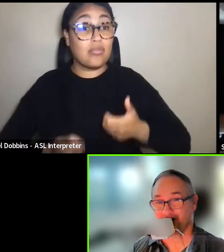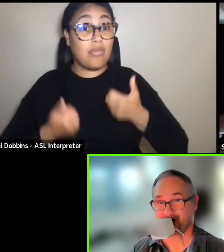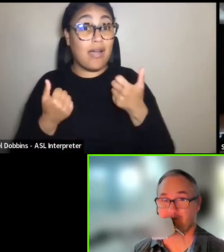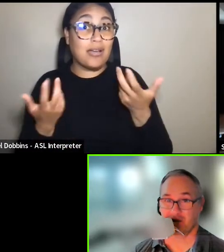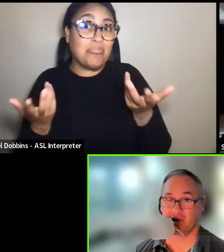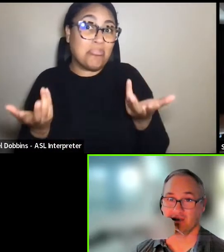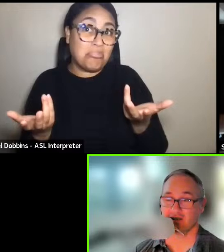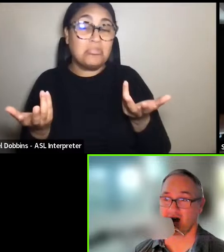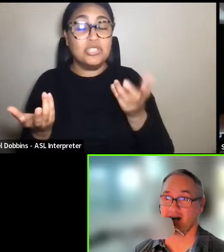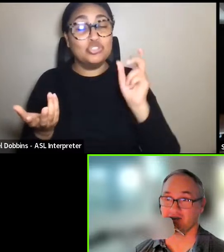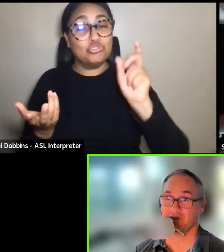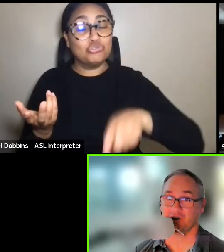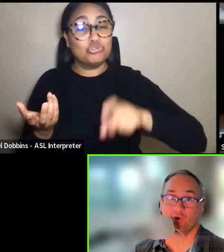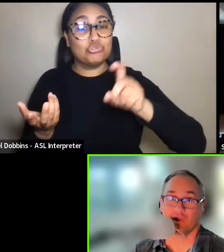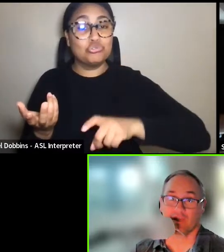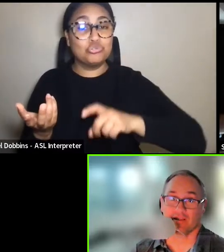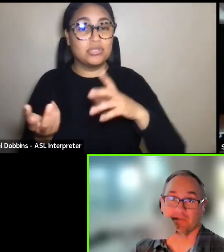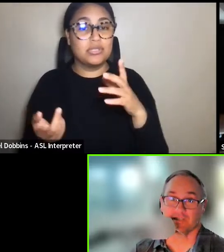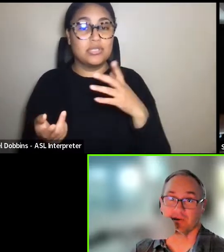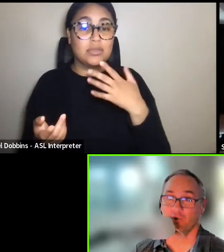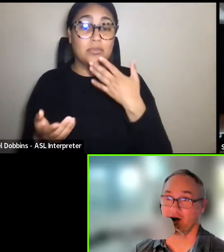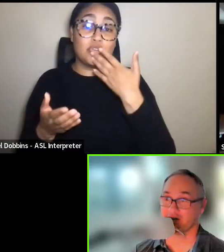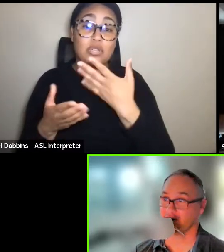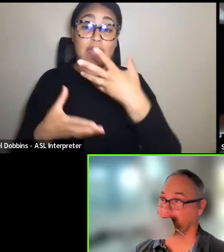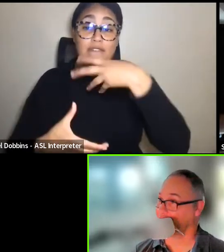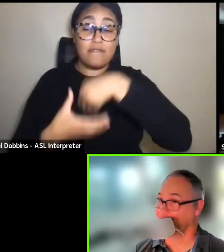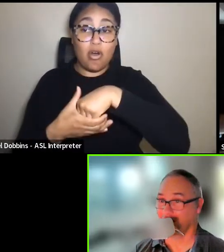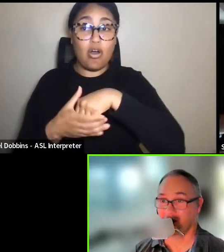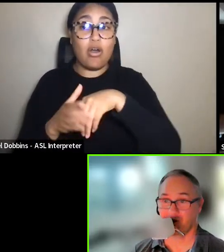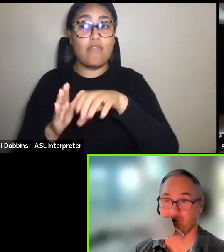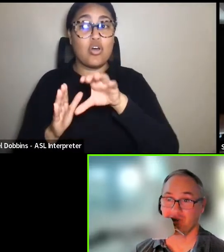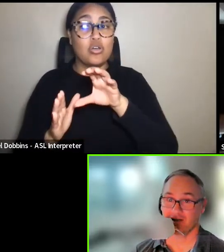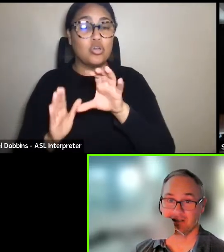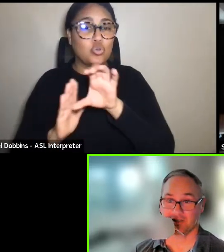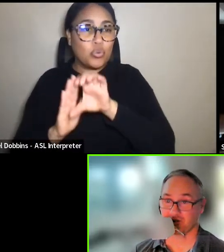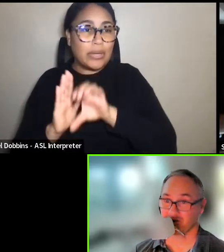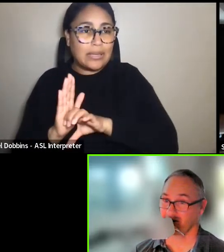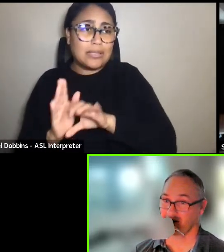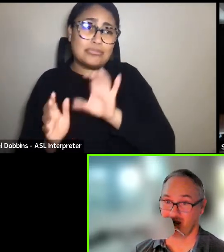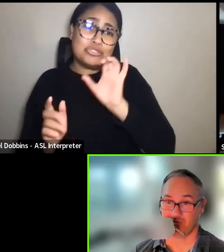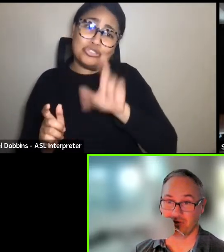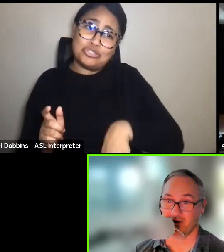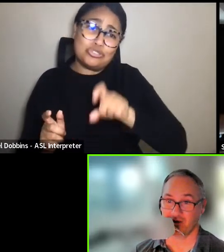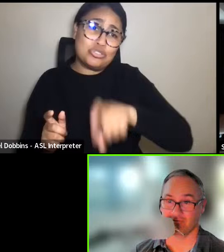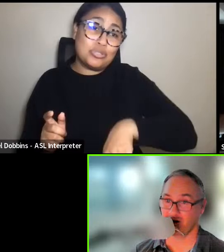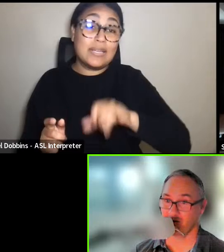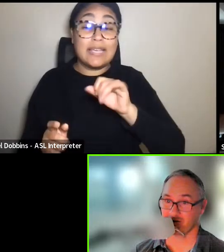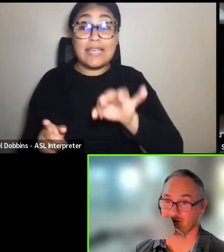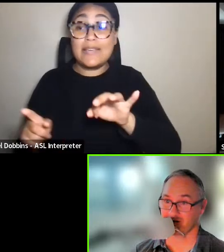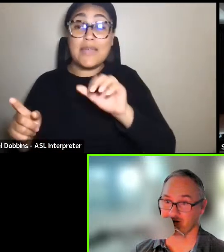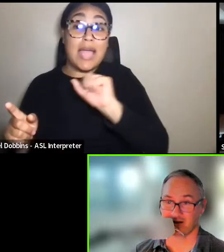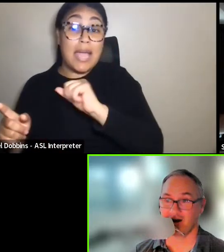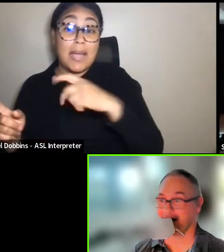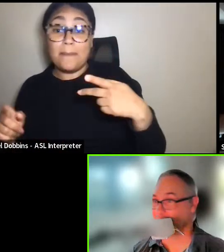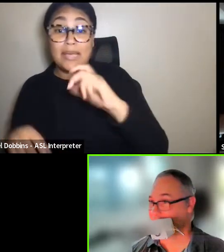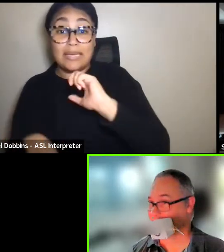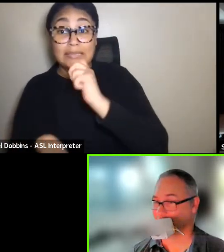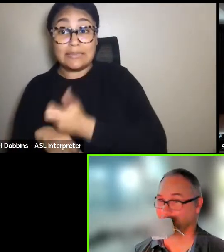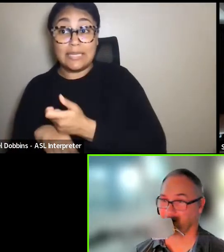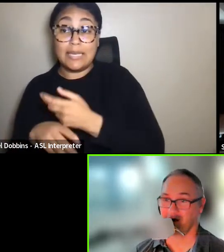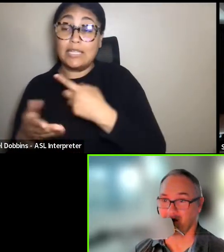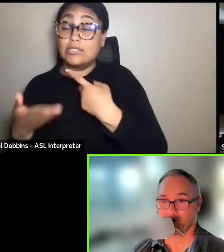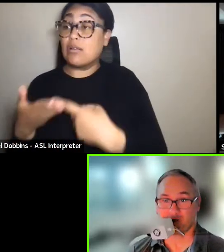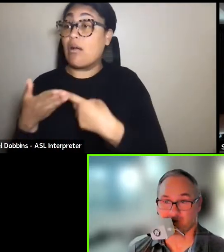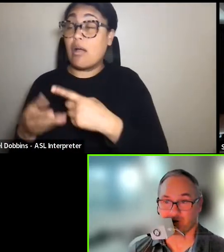And that should Yeah. be tied to the curriculum in some way, so that, when that teacher in an AP environmental studies talking